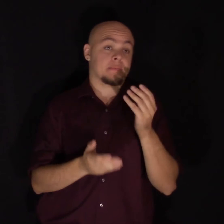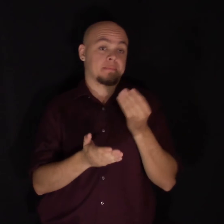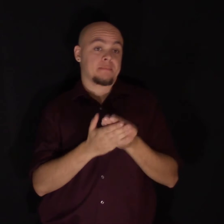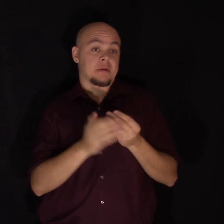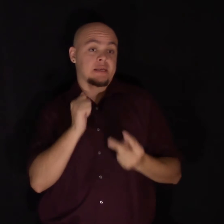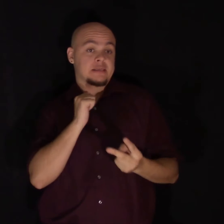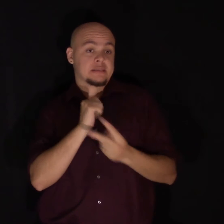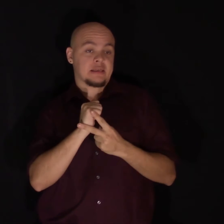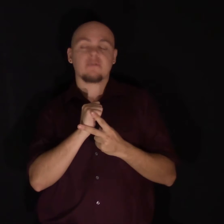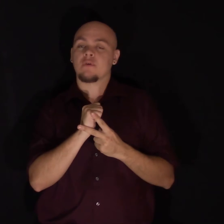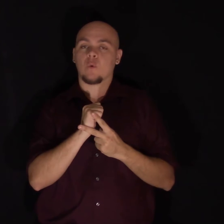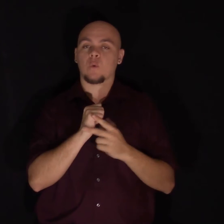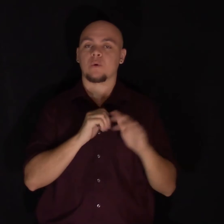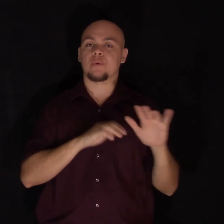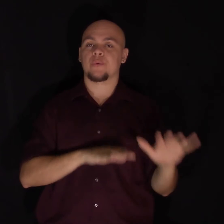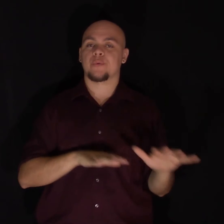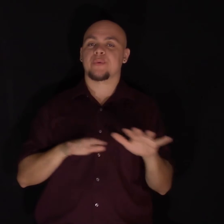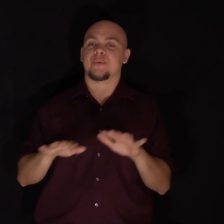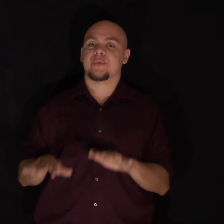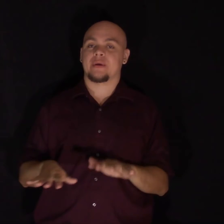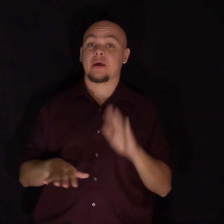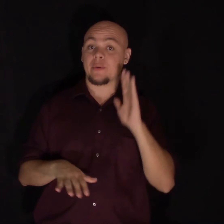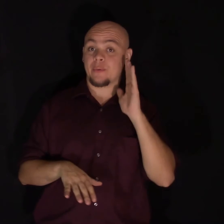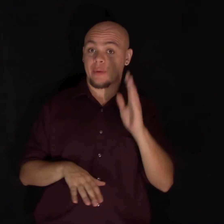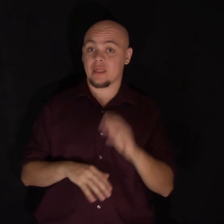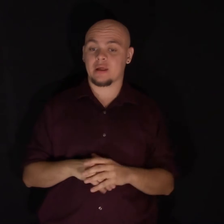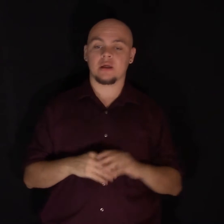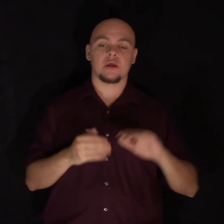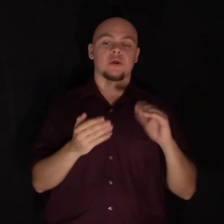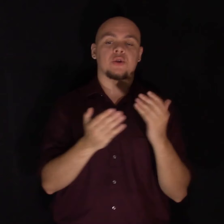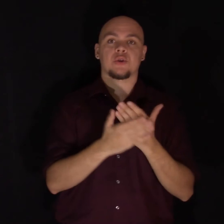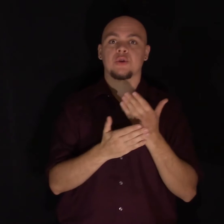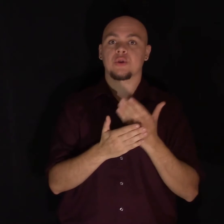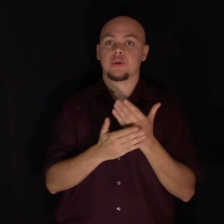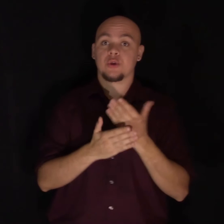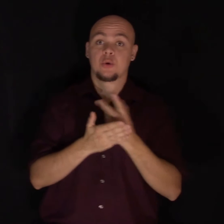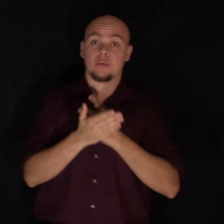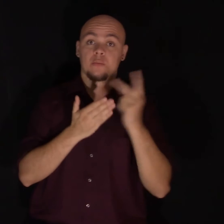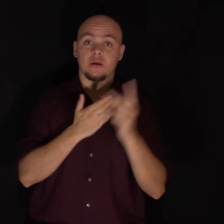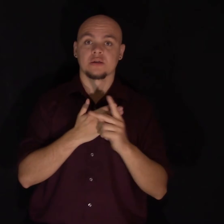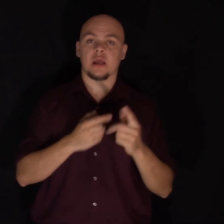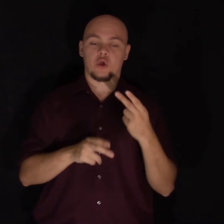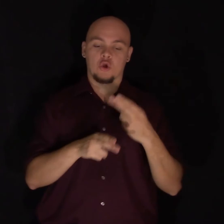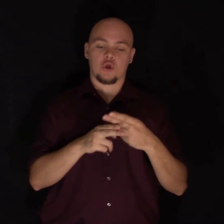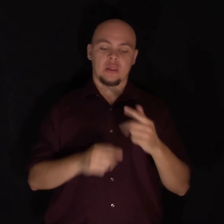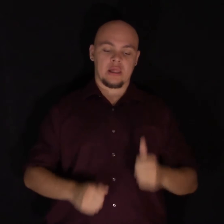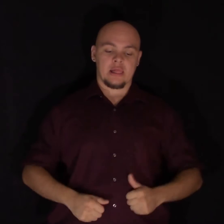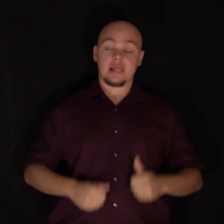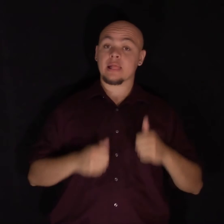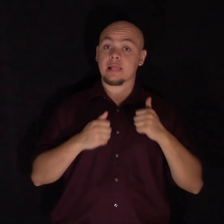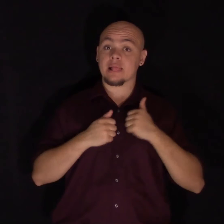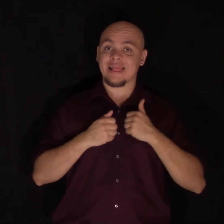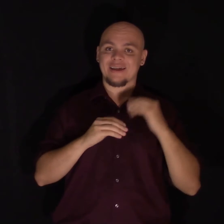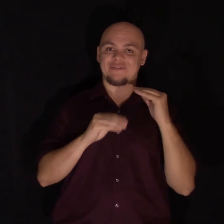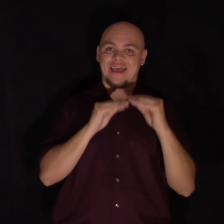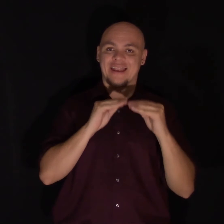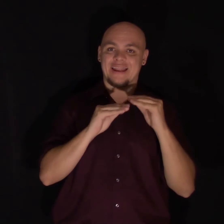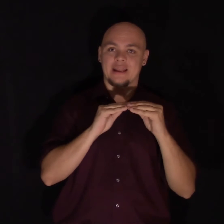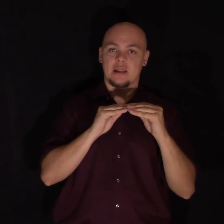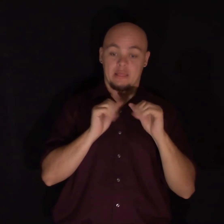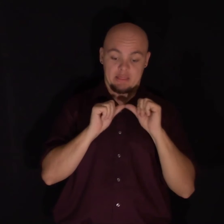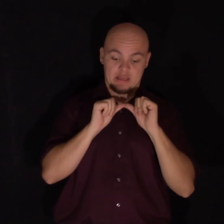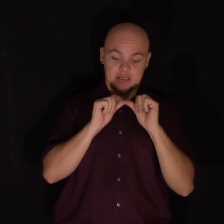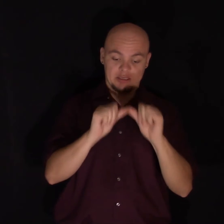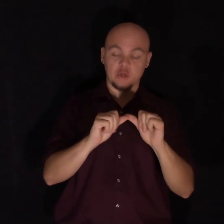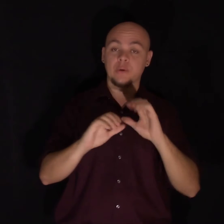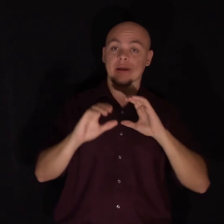it's going to give you a little more ease in your life. So I started a project called Life Edited at lifeedited.org to further this conversation and to find